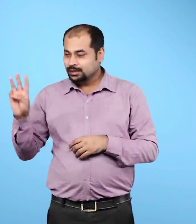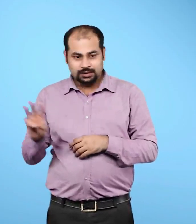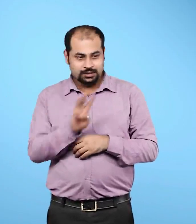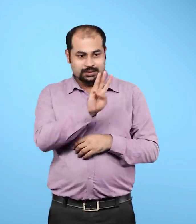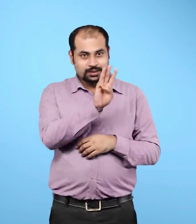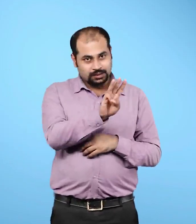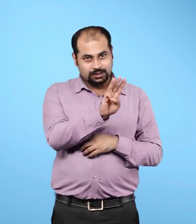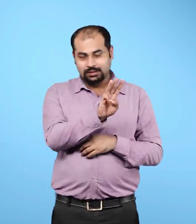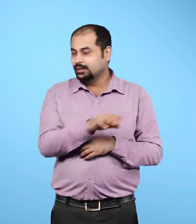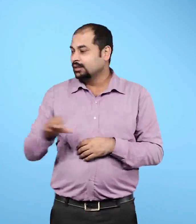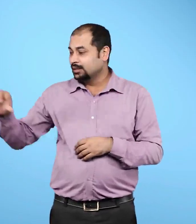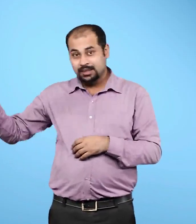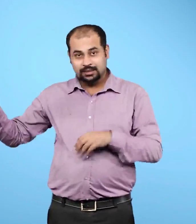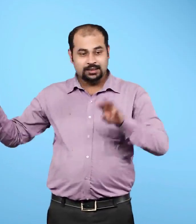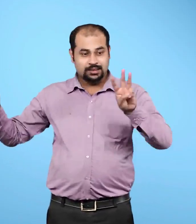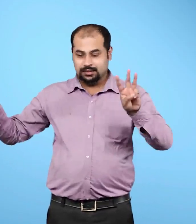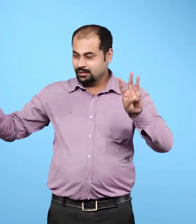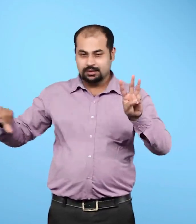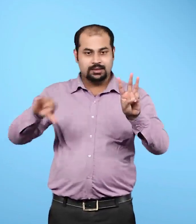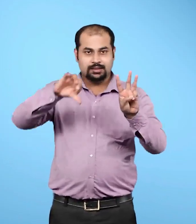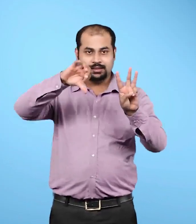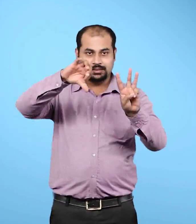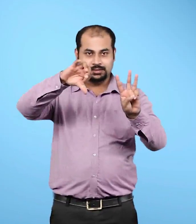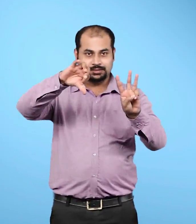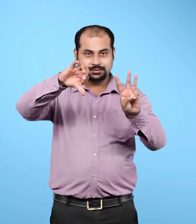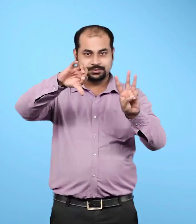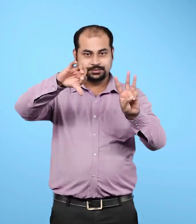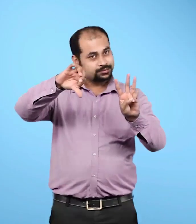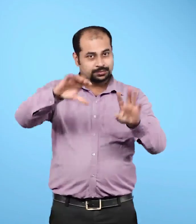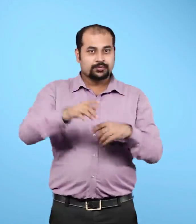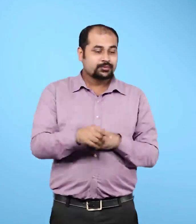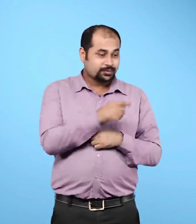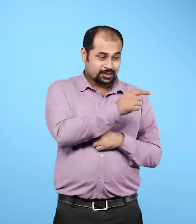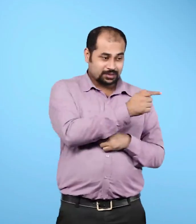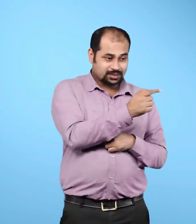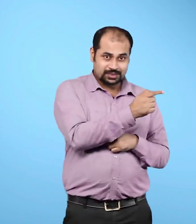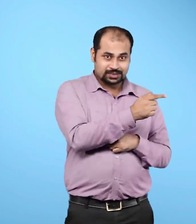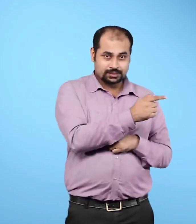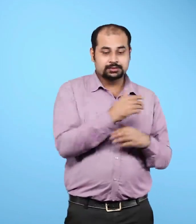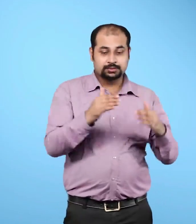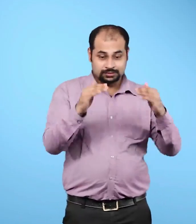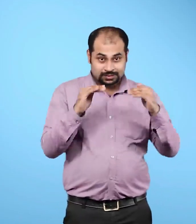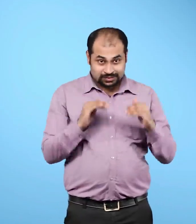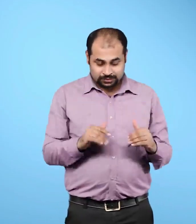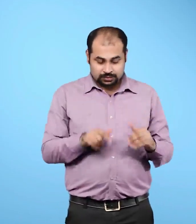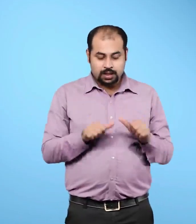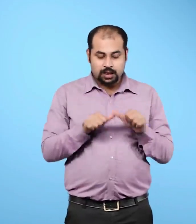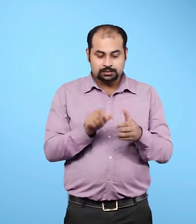is written. Column 2, number 9 is written. And there is minus sign in front of number